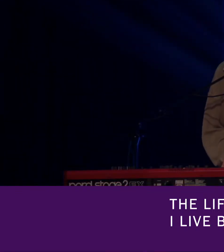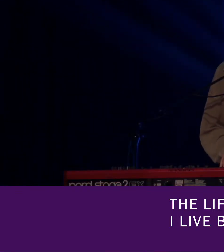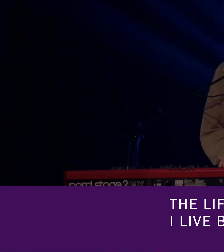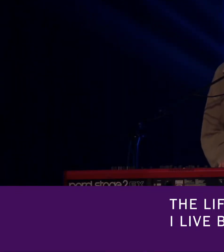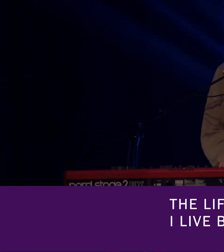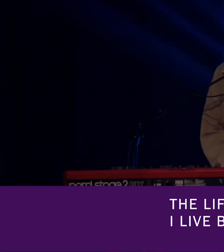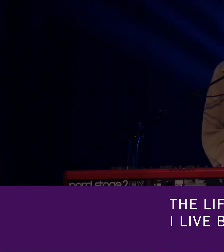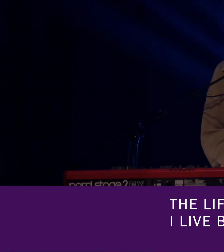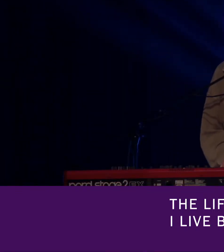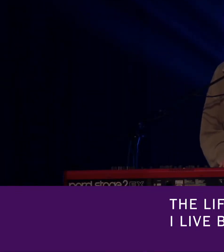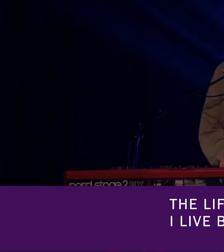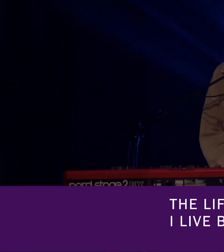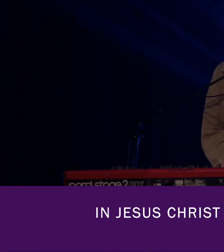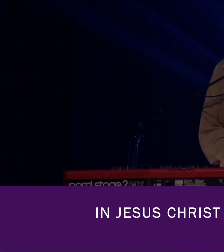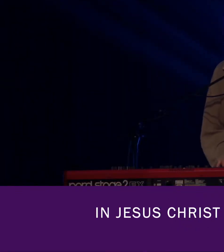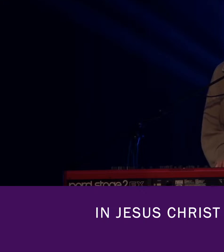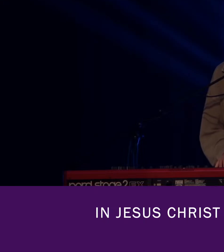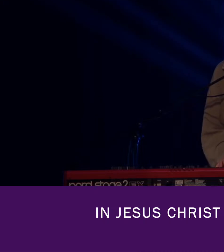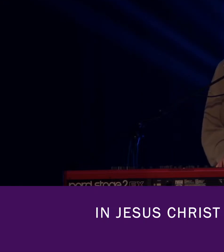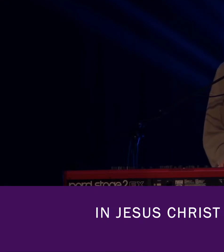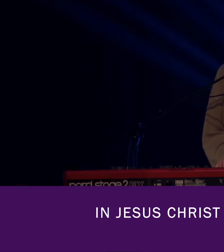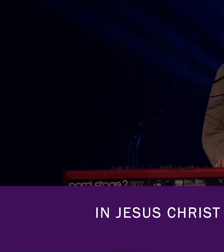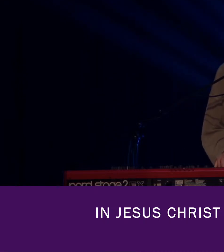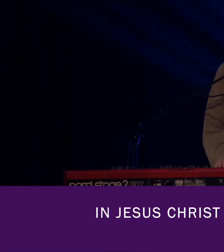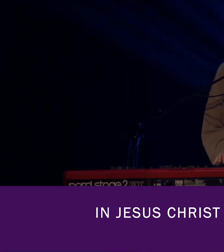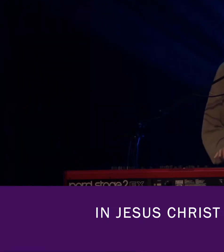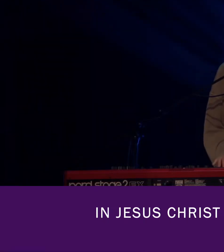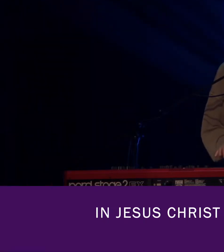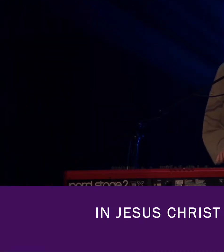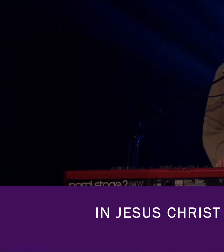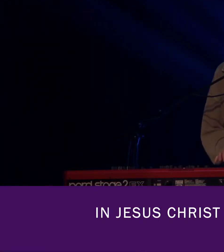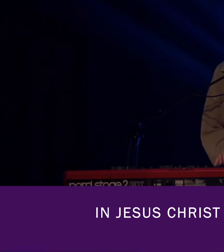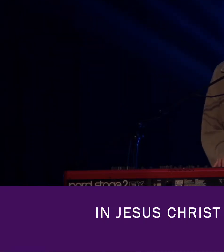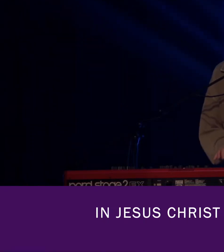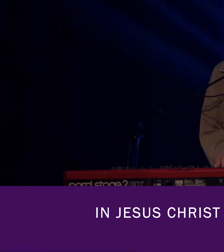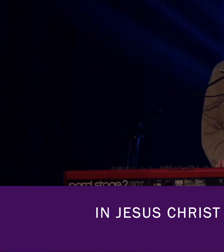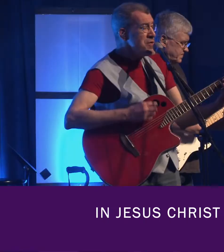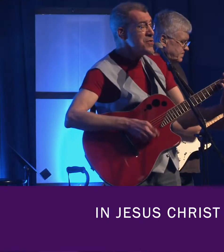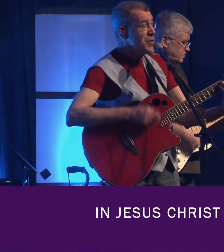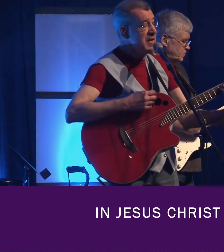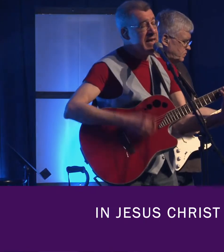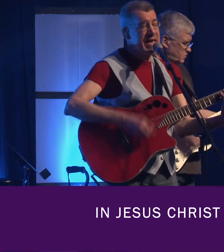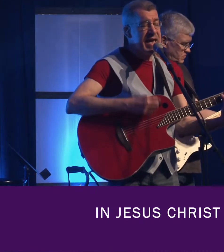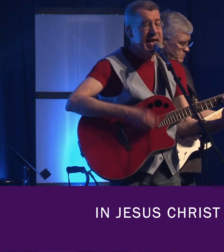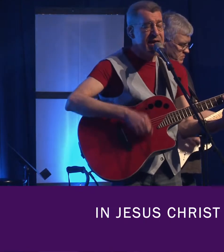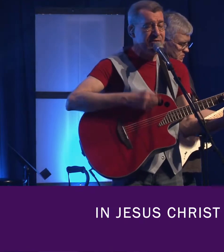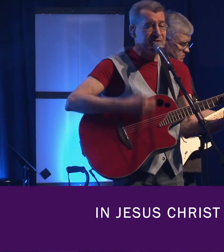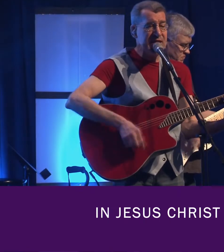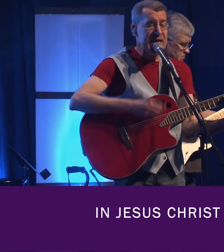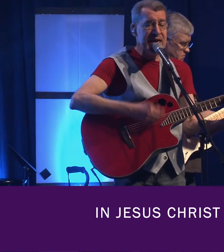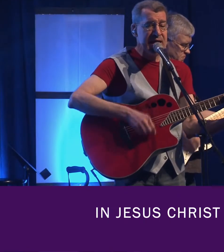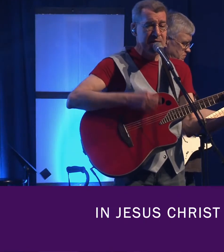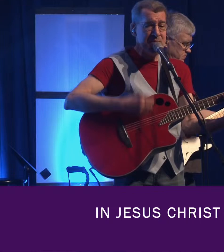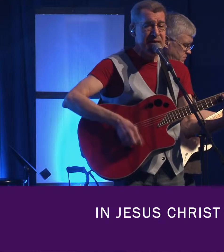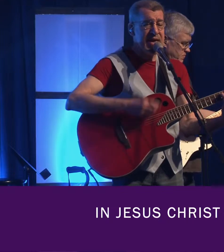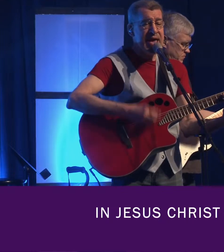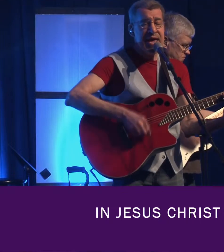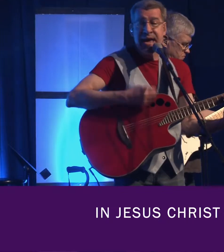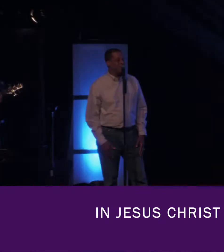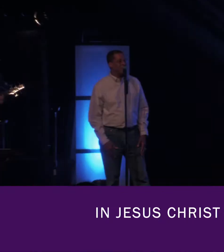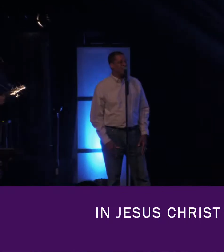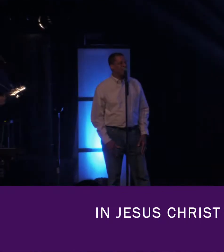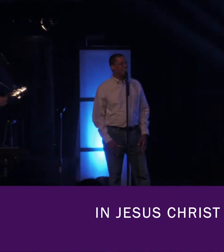live by faith in Jesus Christ who lives in